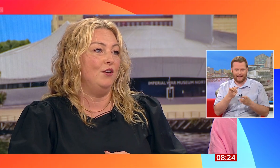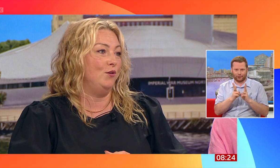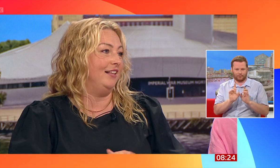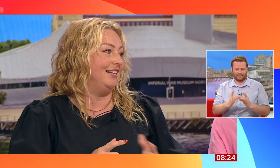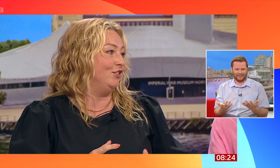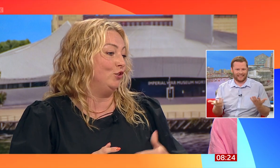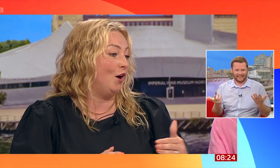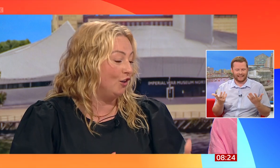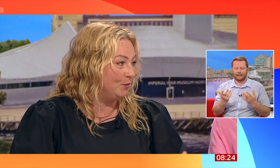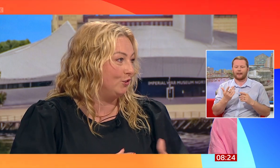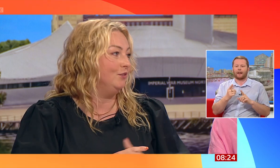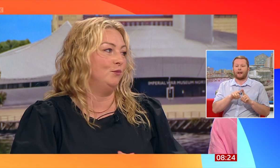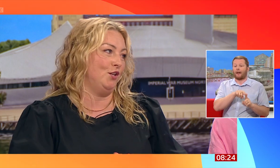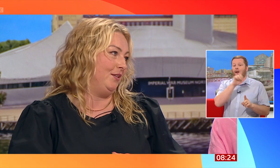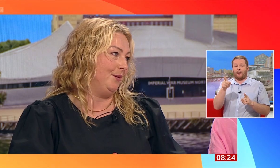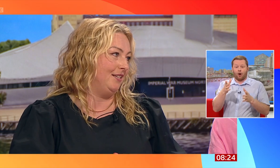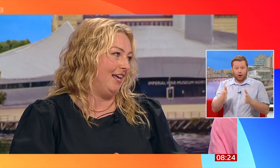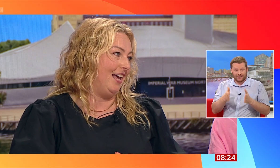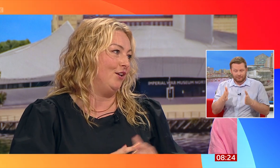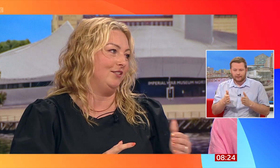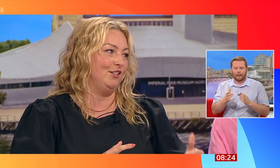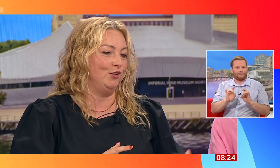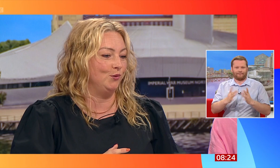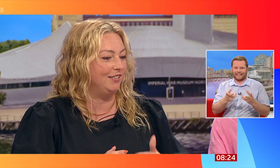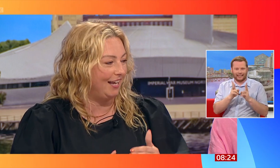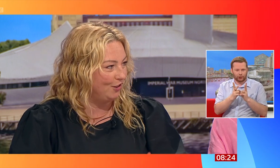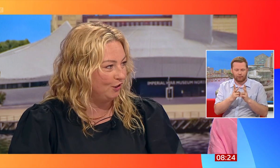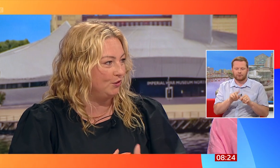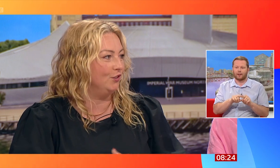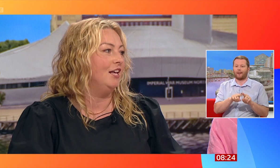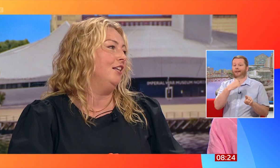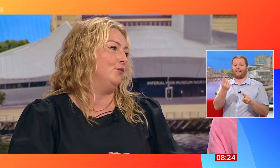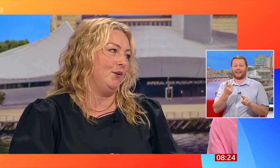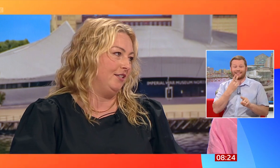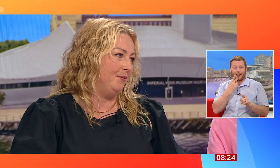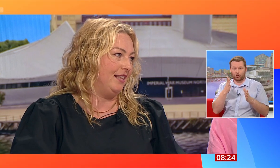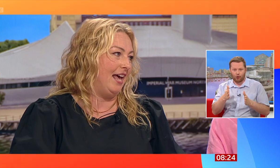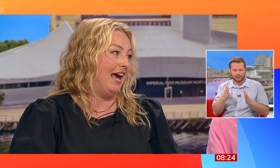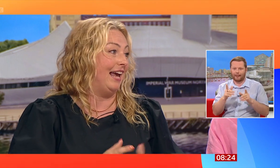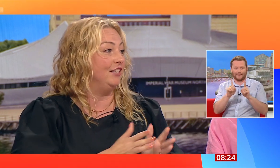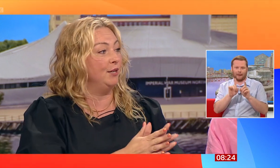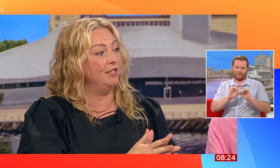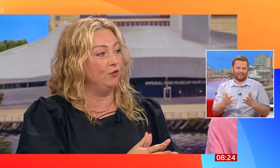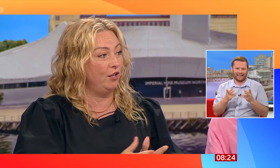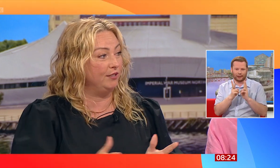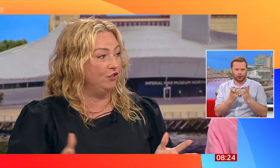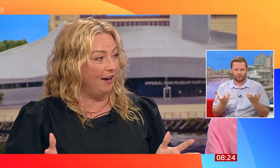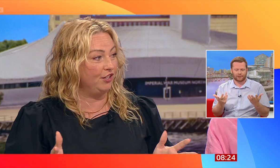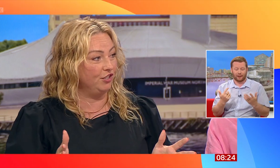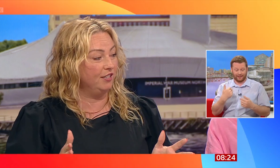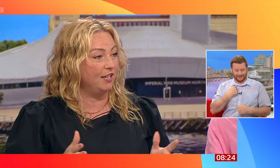Who then sent us on to a hospital. There was no interpreter there. Who sent us on to a second hospital. There was no interpreter there, and I interpreted all